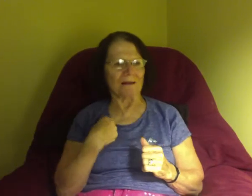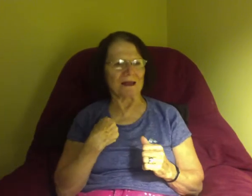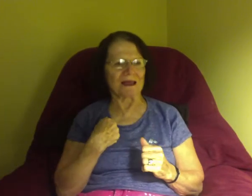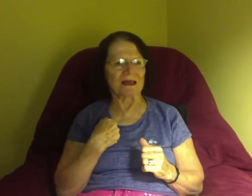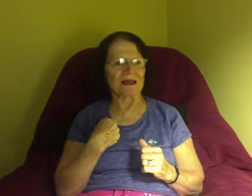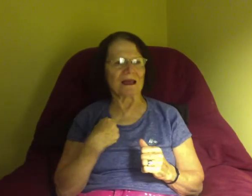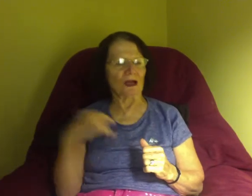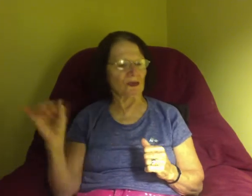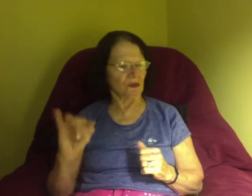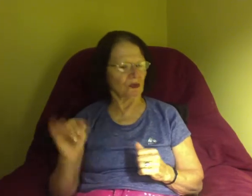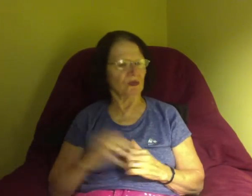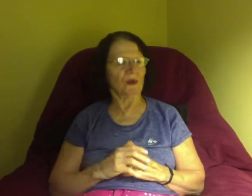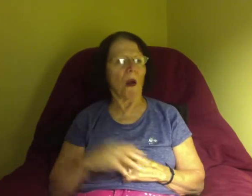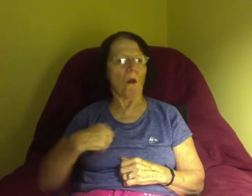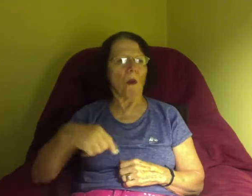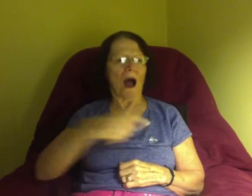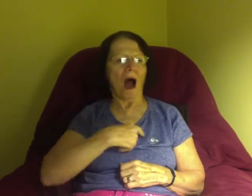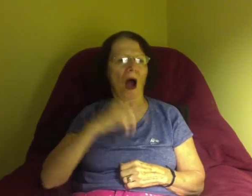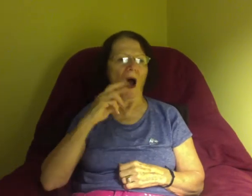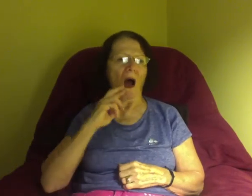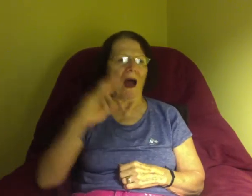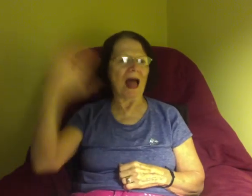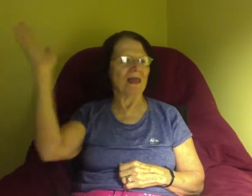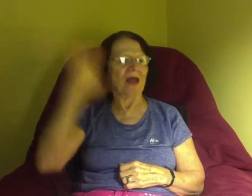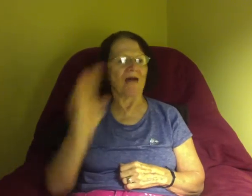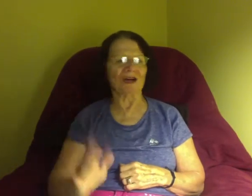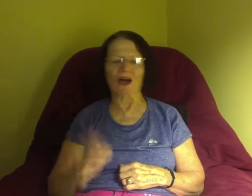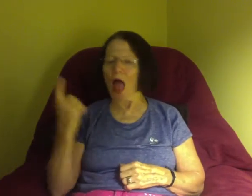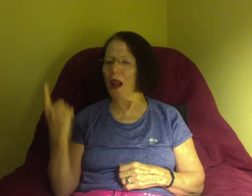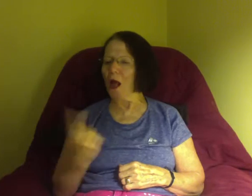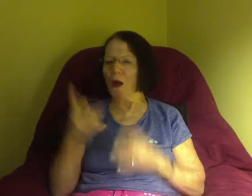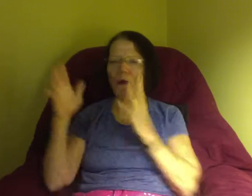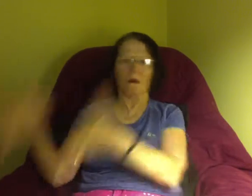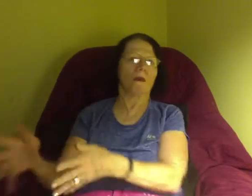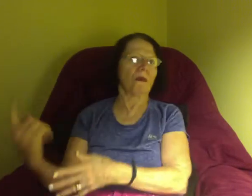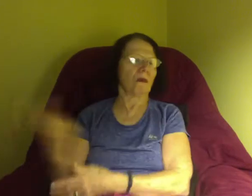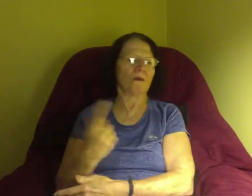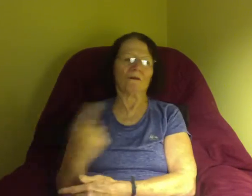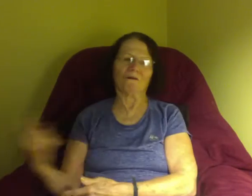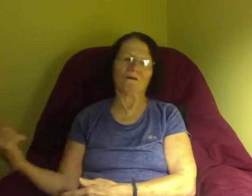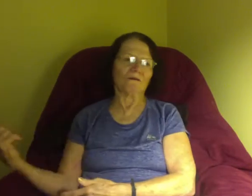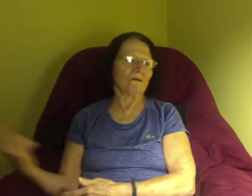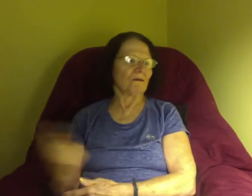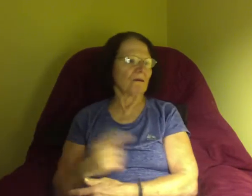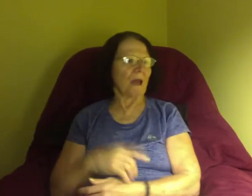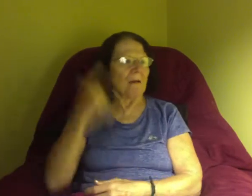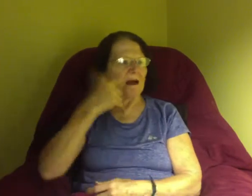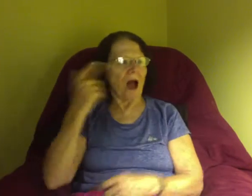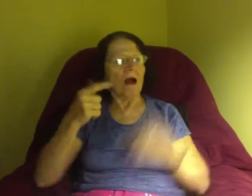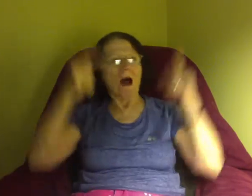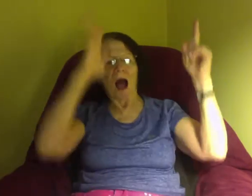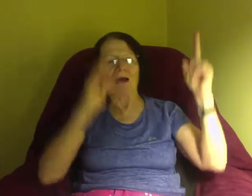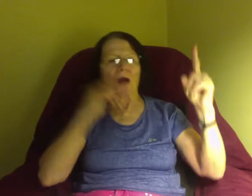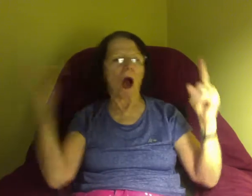me. But I'm not to do it. But I guess I'll